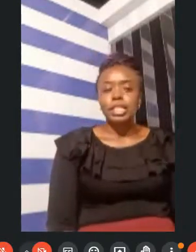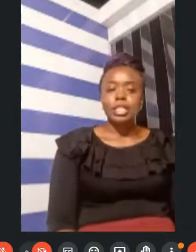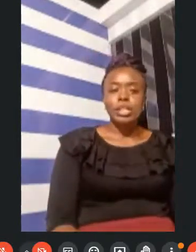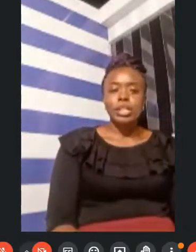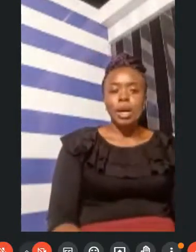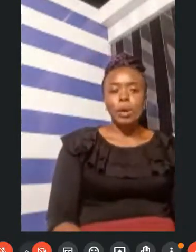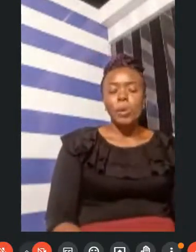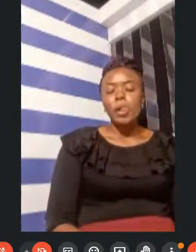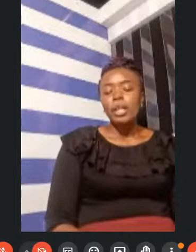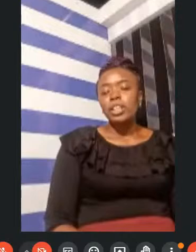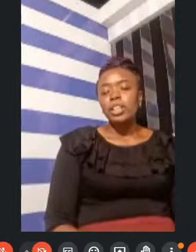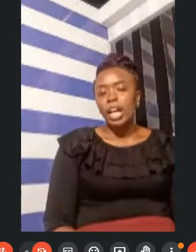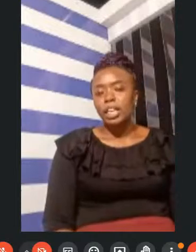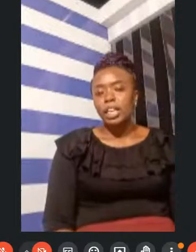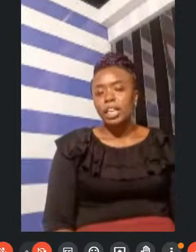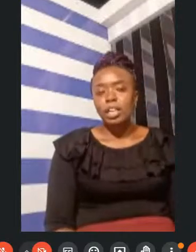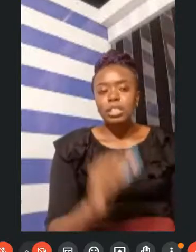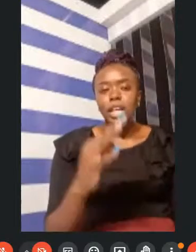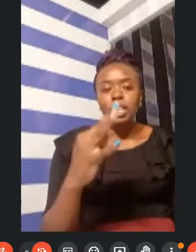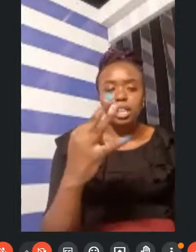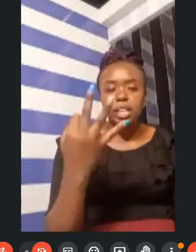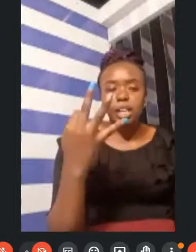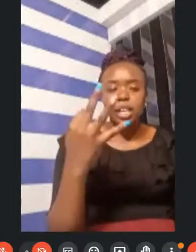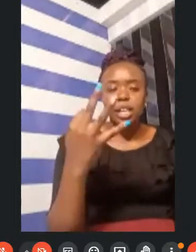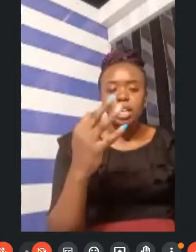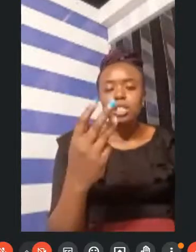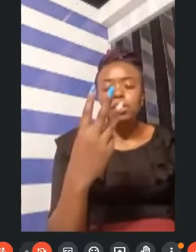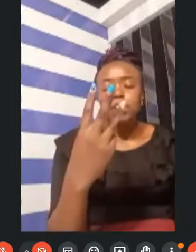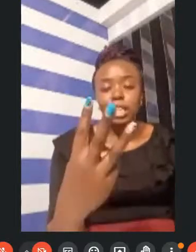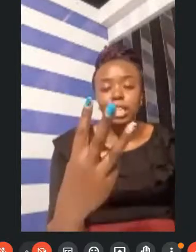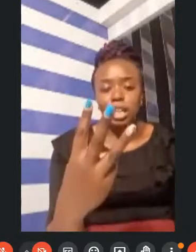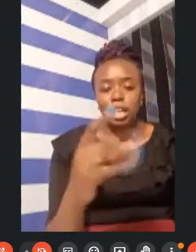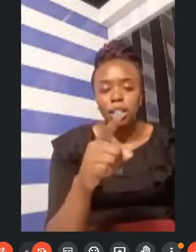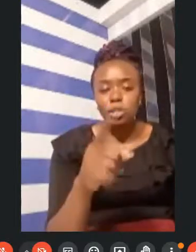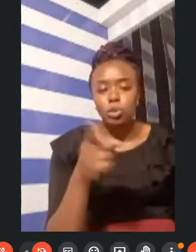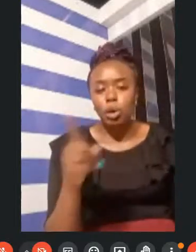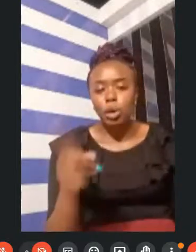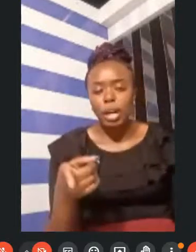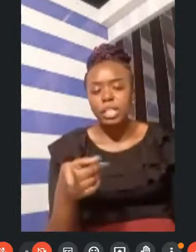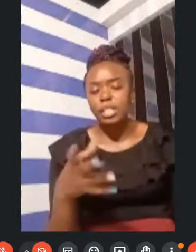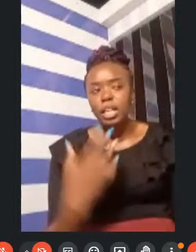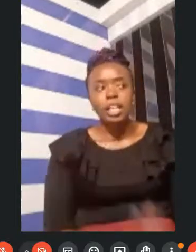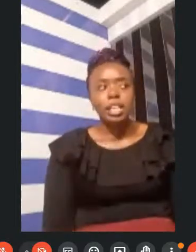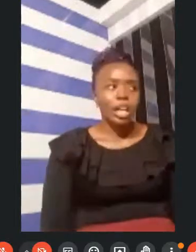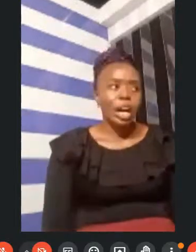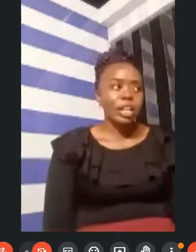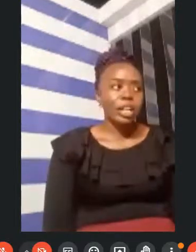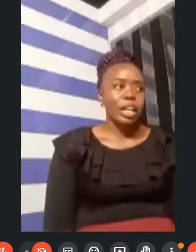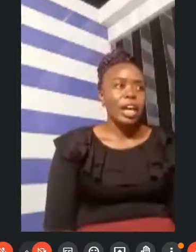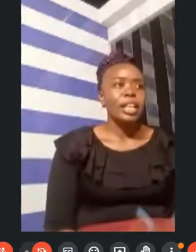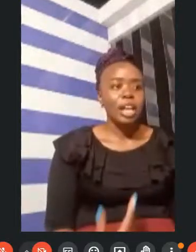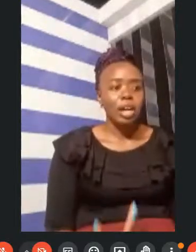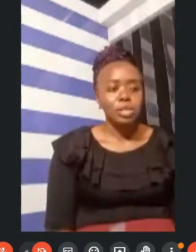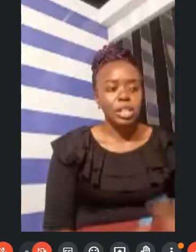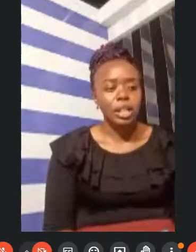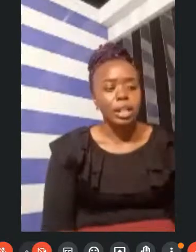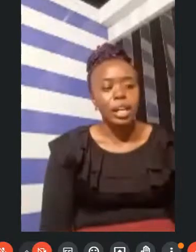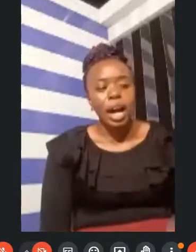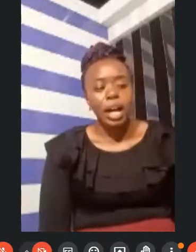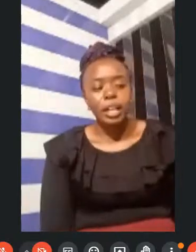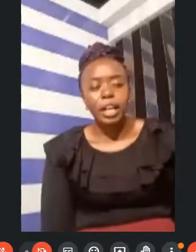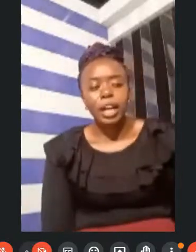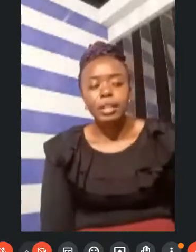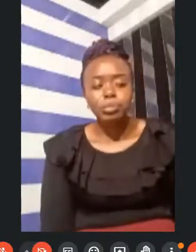million. Sawa sawa. 300,000, 3, 2 commas,